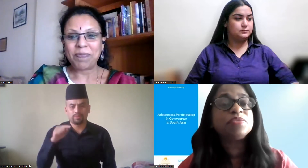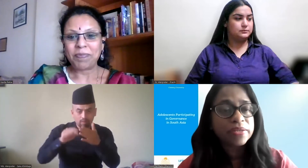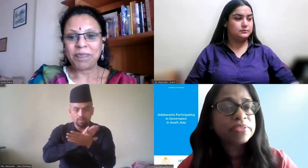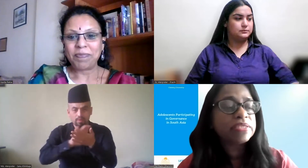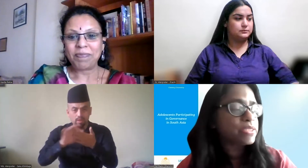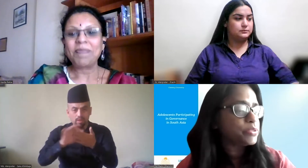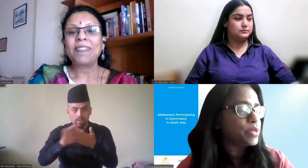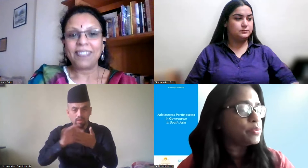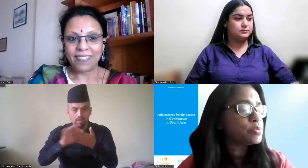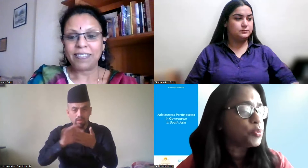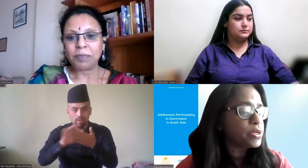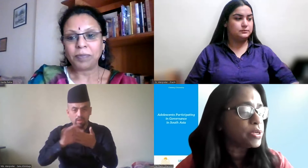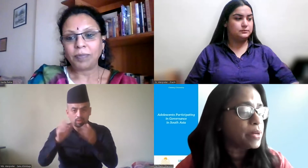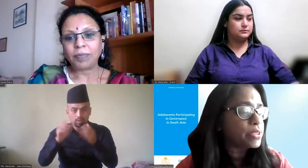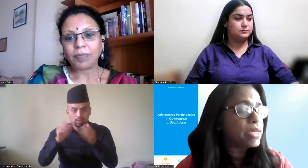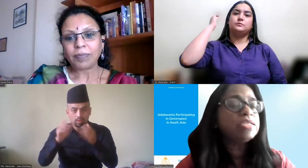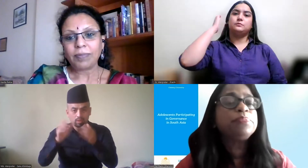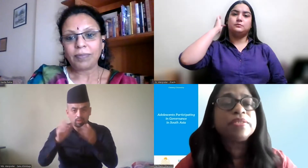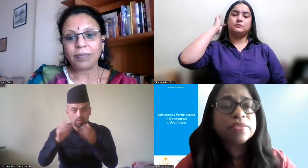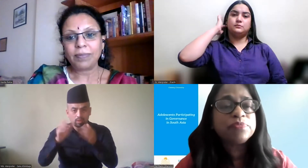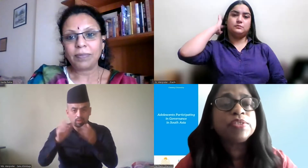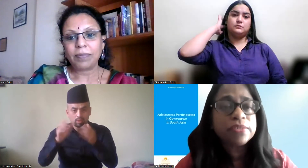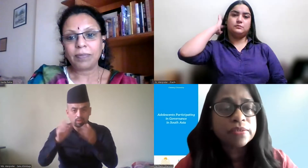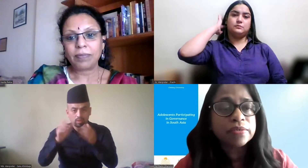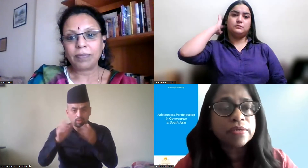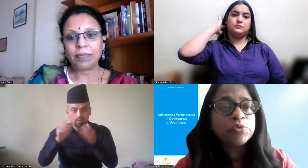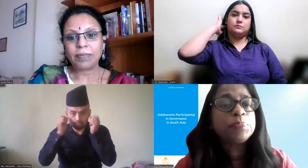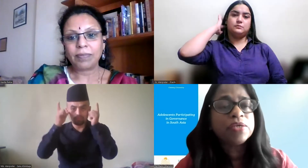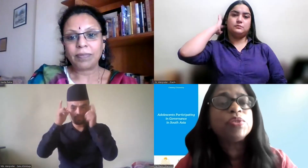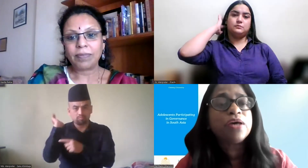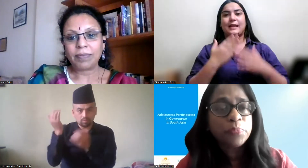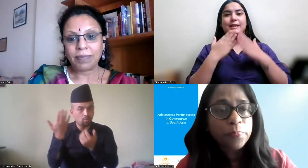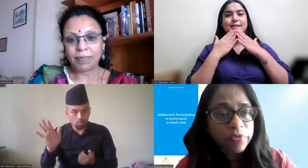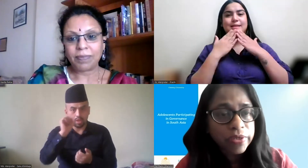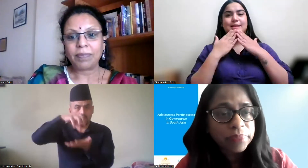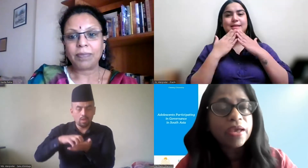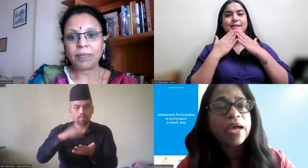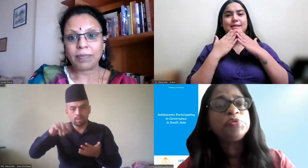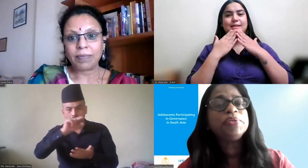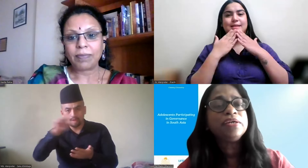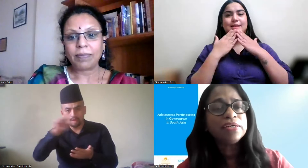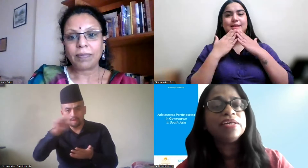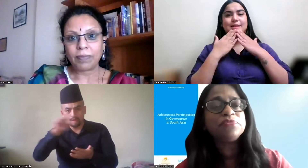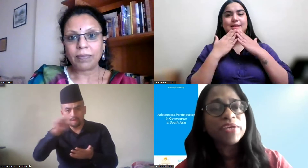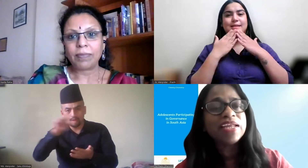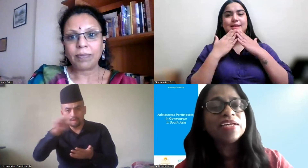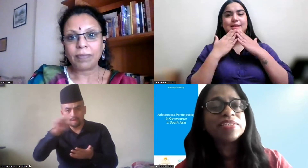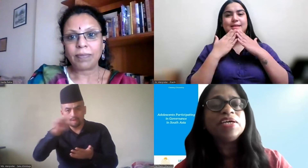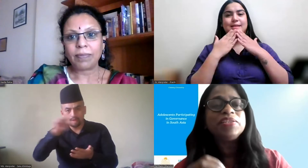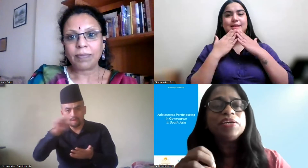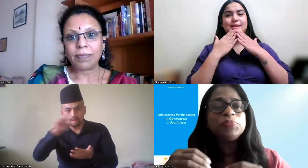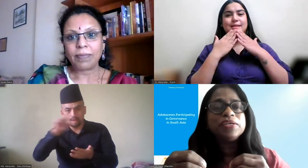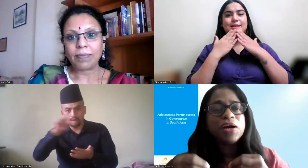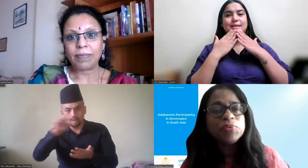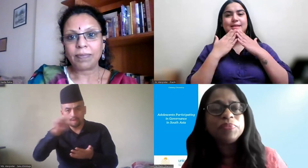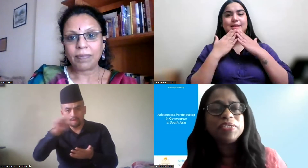detailed and inspiring presentation where you spoke about spaces for children to speak without fear and to be heard, as well as there